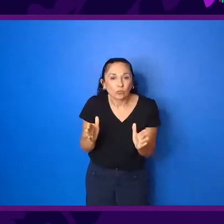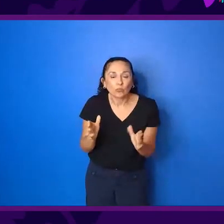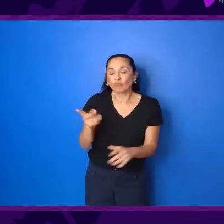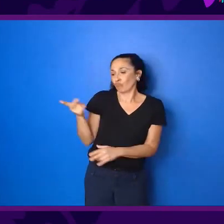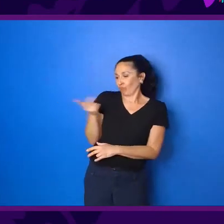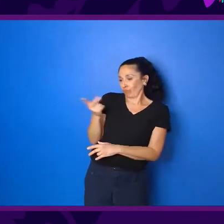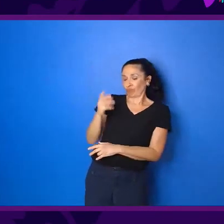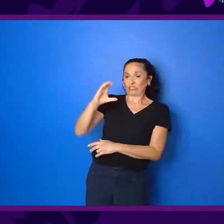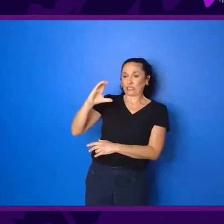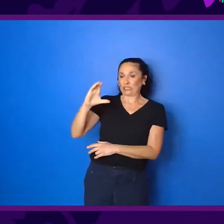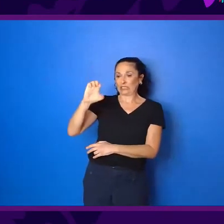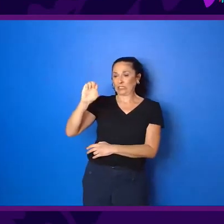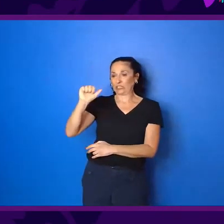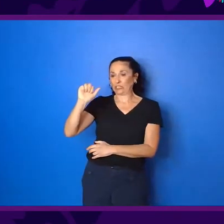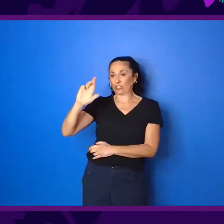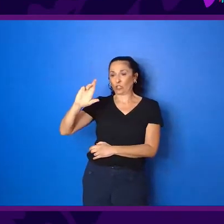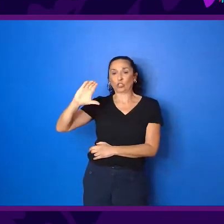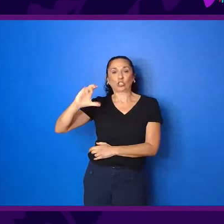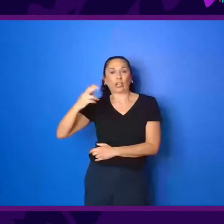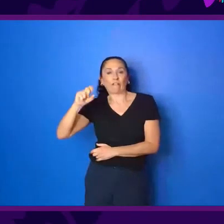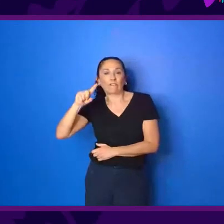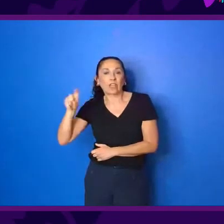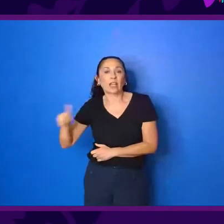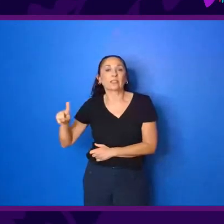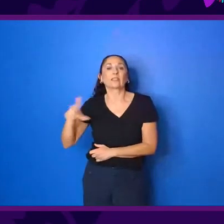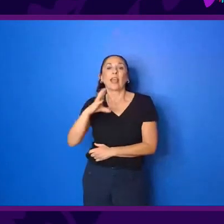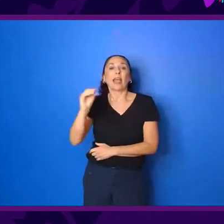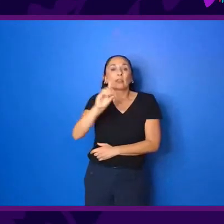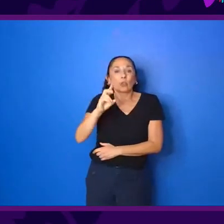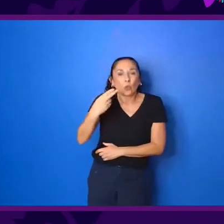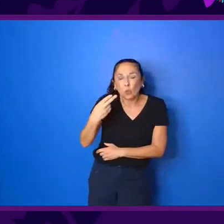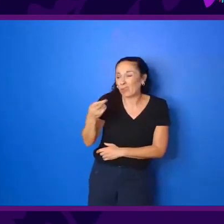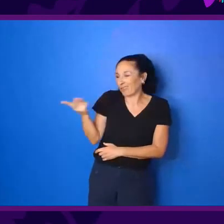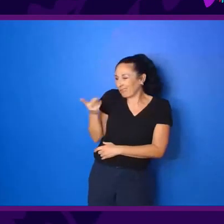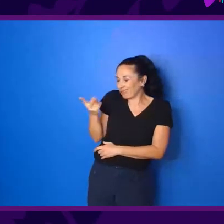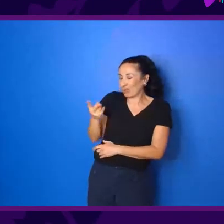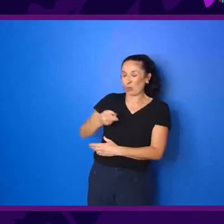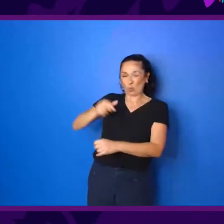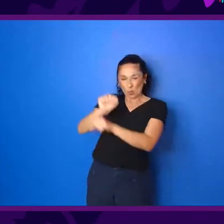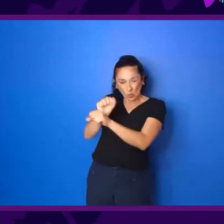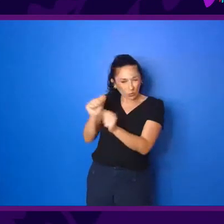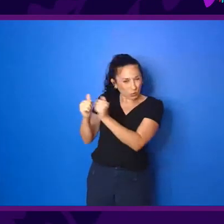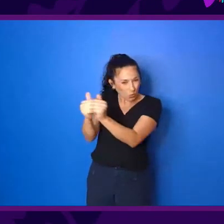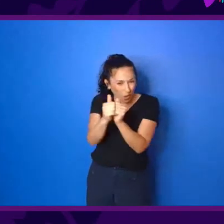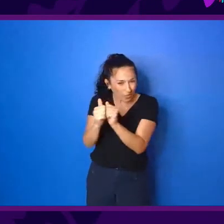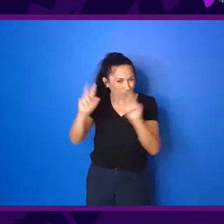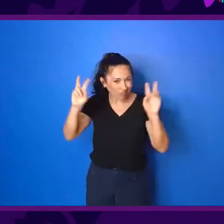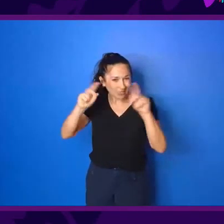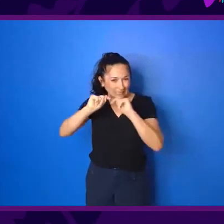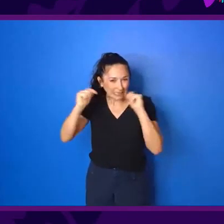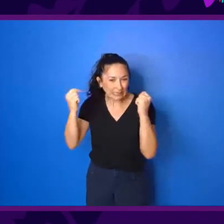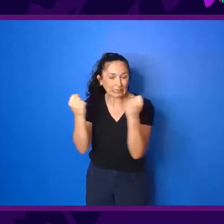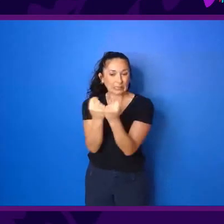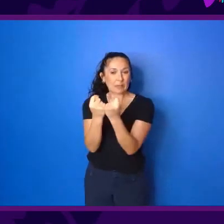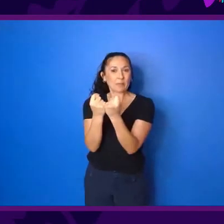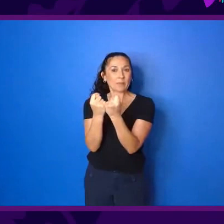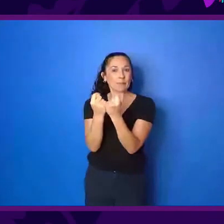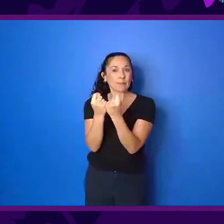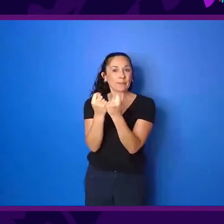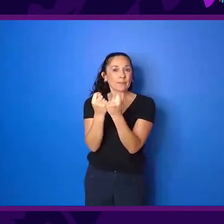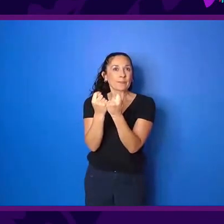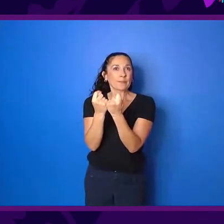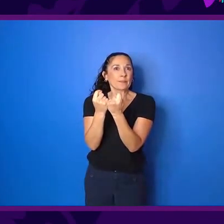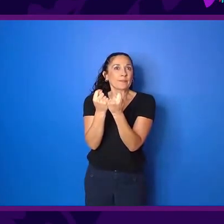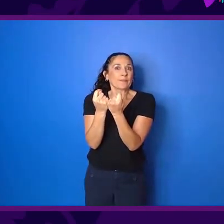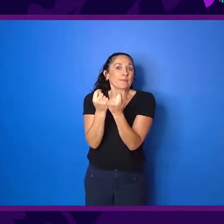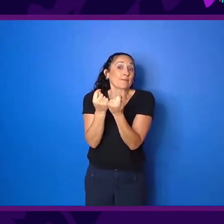Chavez and Huerta, the two of them worked together as a team. And I mean, they said Huerta was